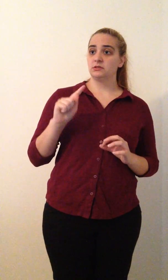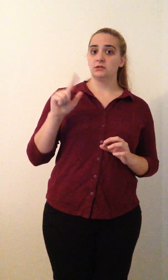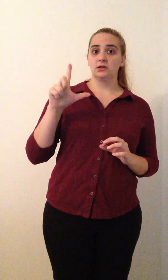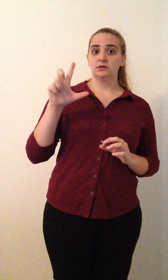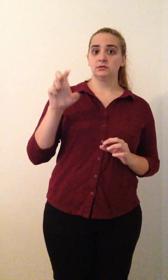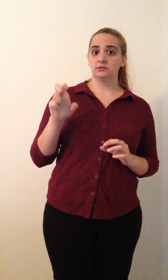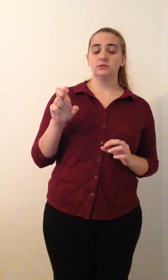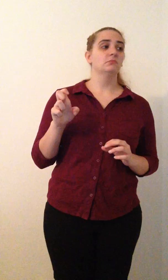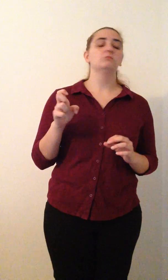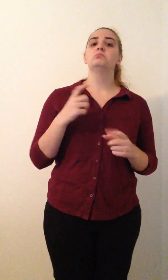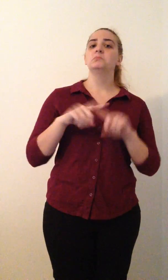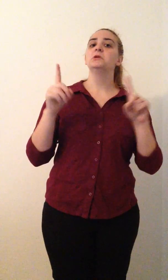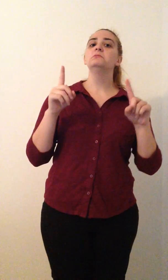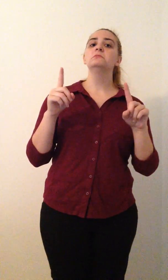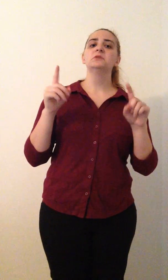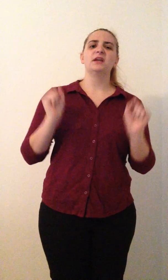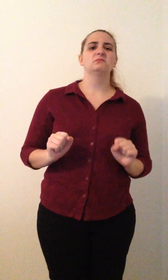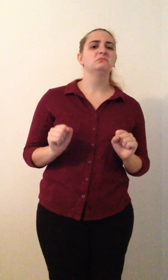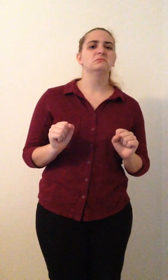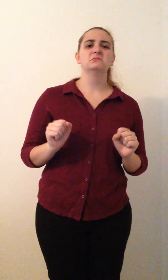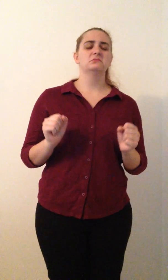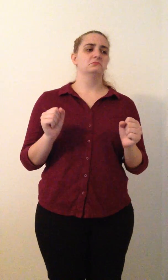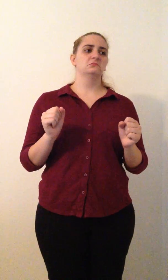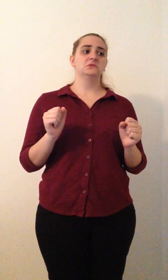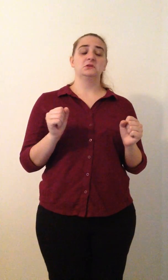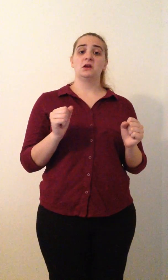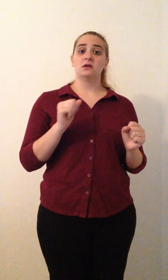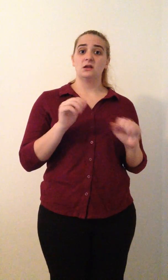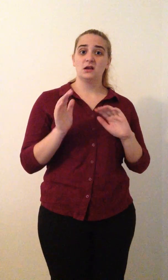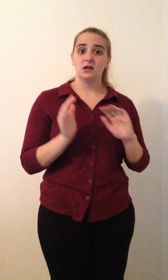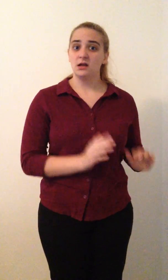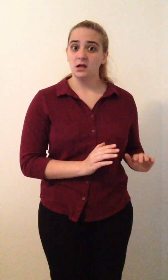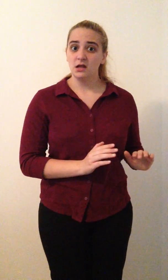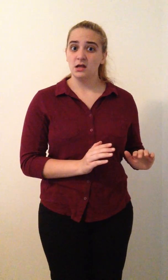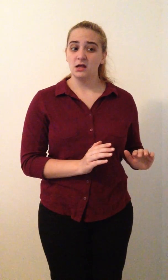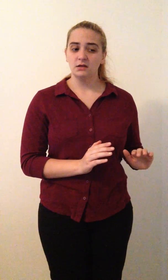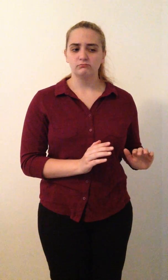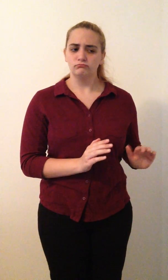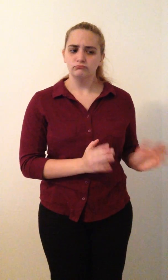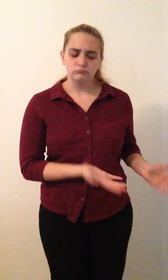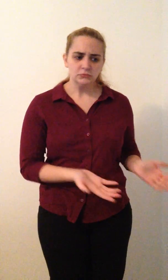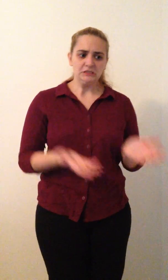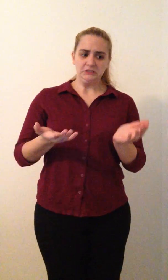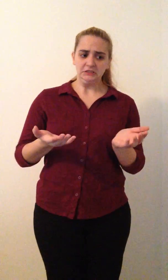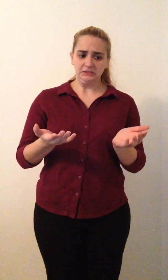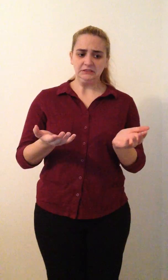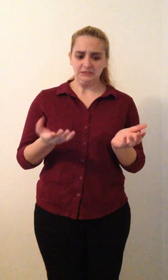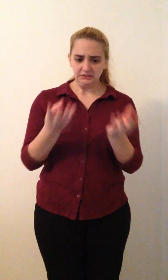don't know what the problem is. And the first thing that you have to do to correcting a problem is identify what the problem